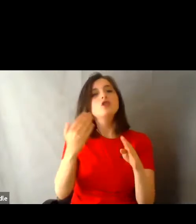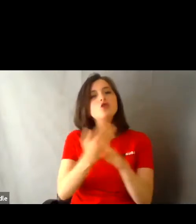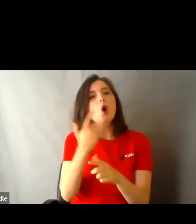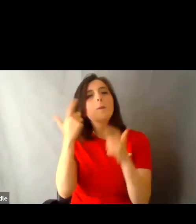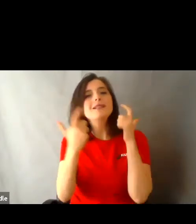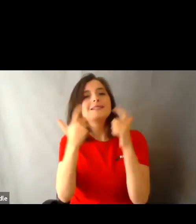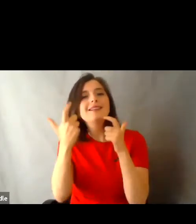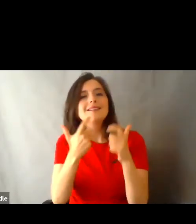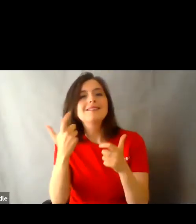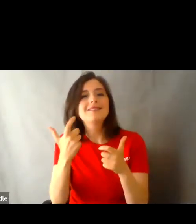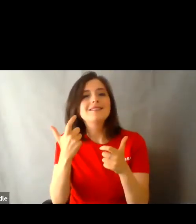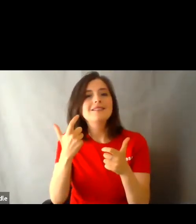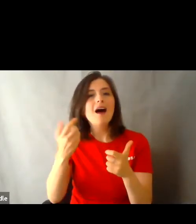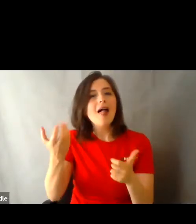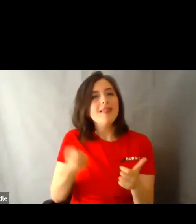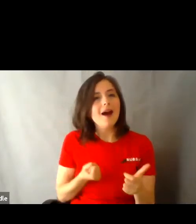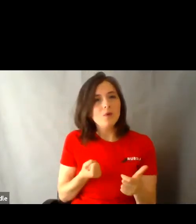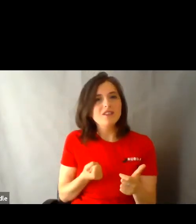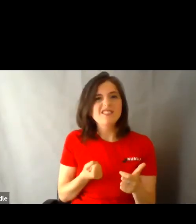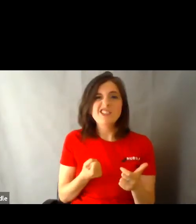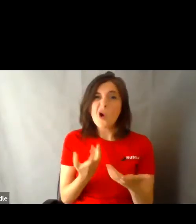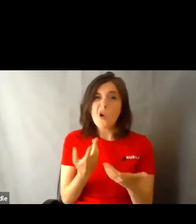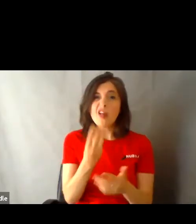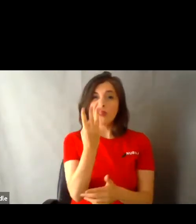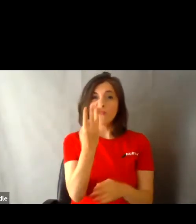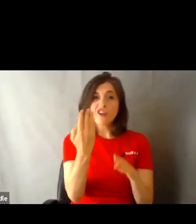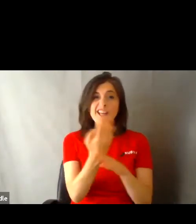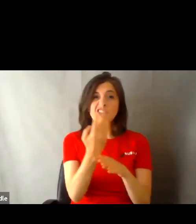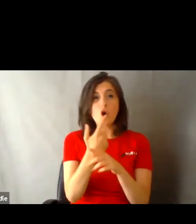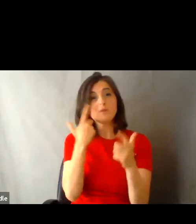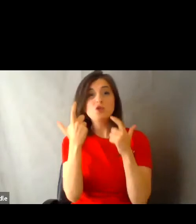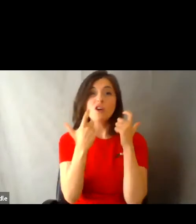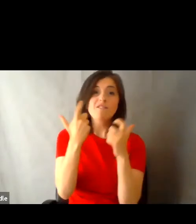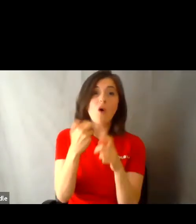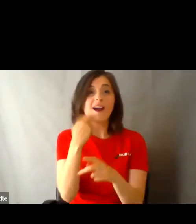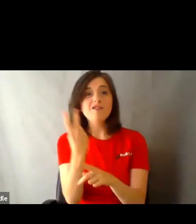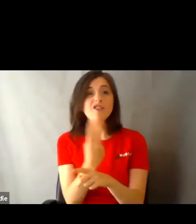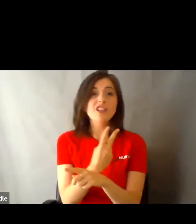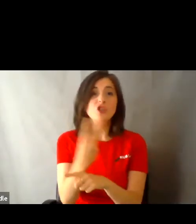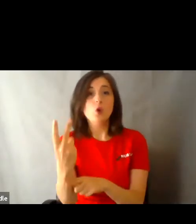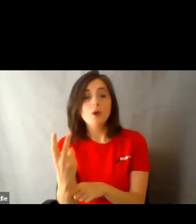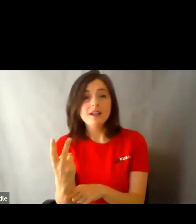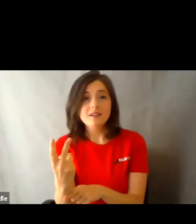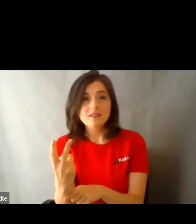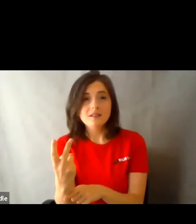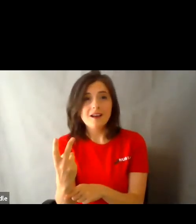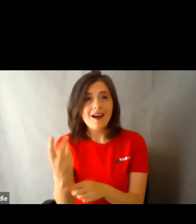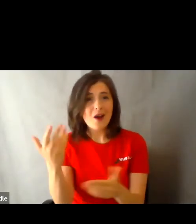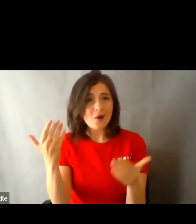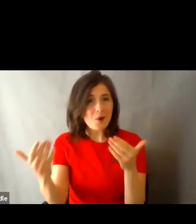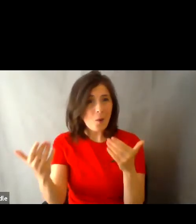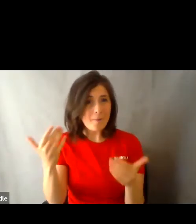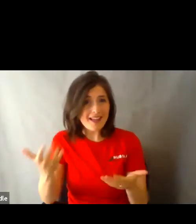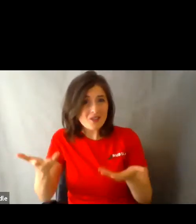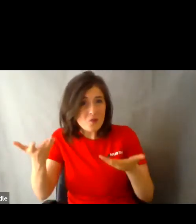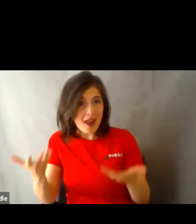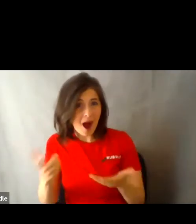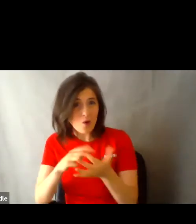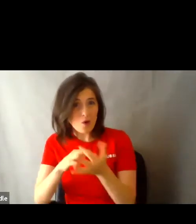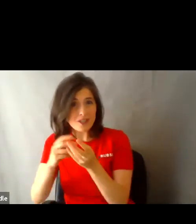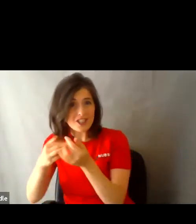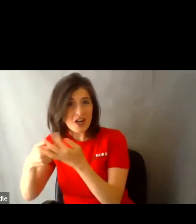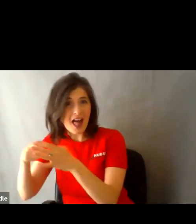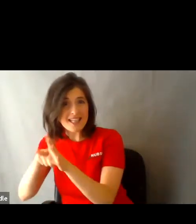down 3 jobs that you'd look for every fortnight. Absolutely unrecognisable from the brutal levels of conditionality, and